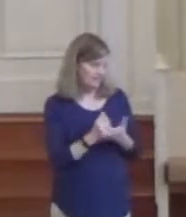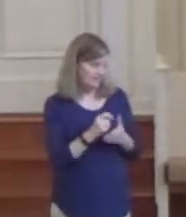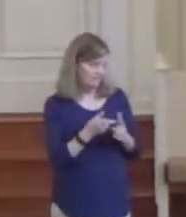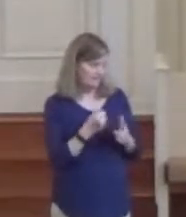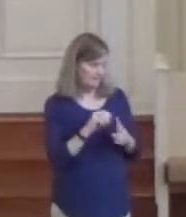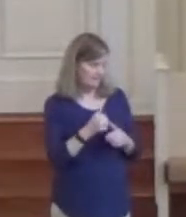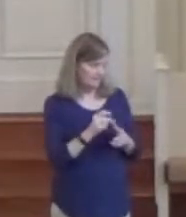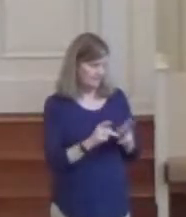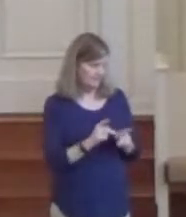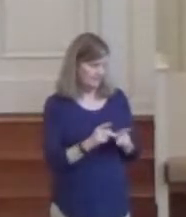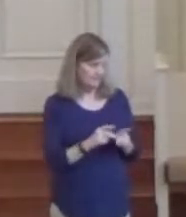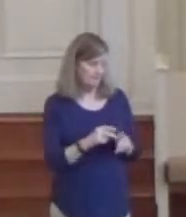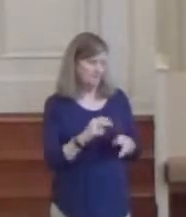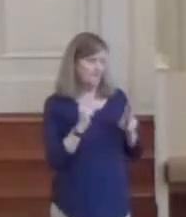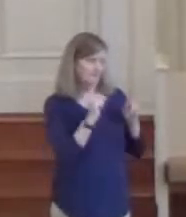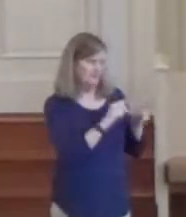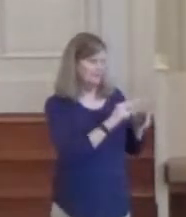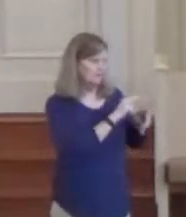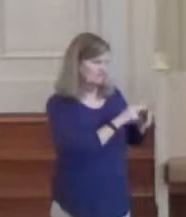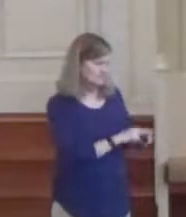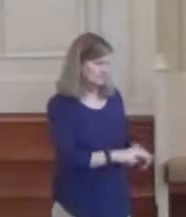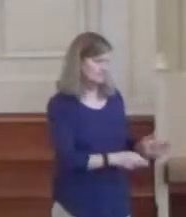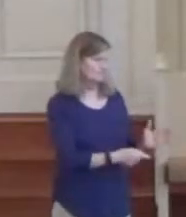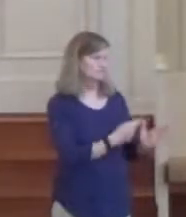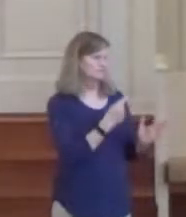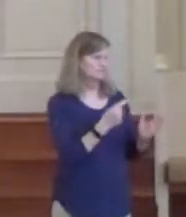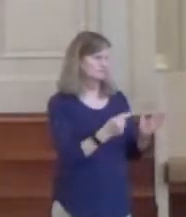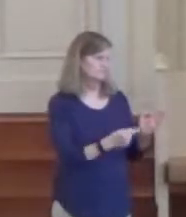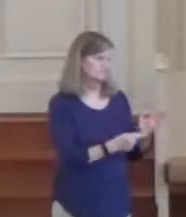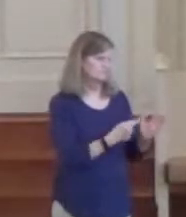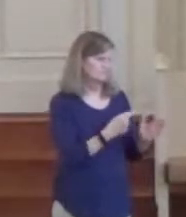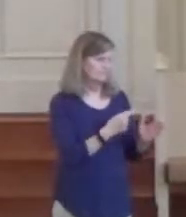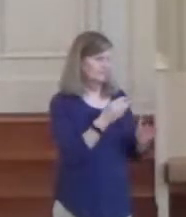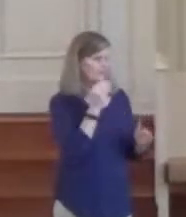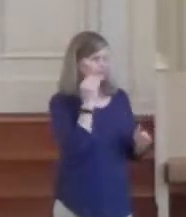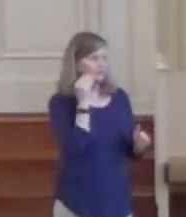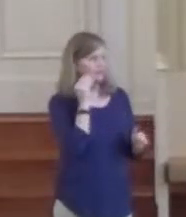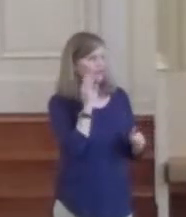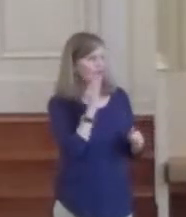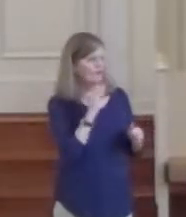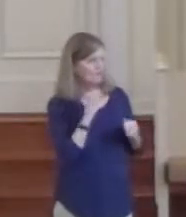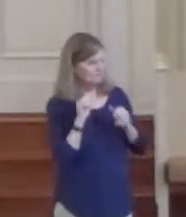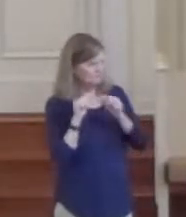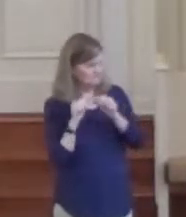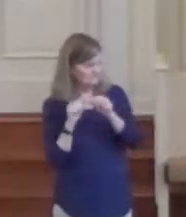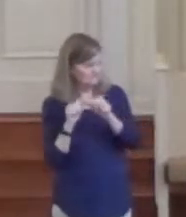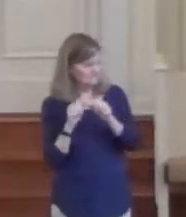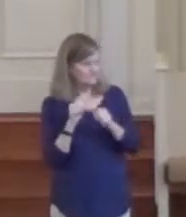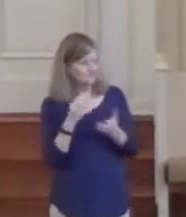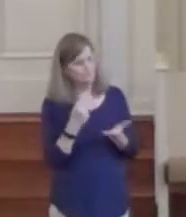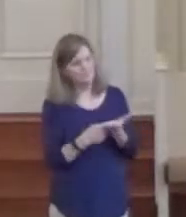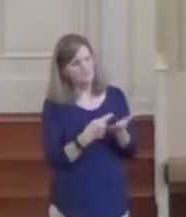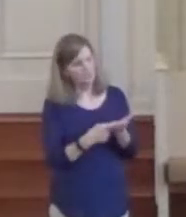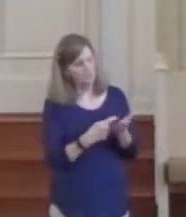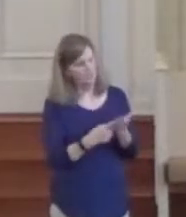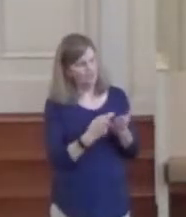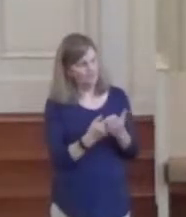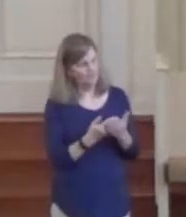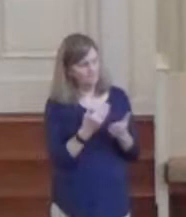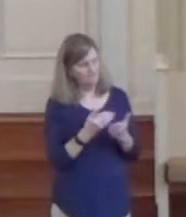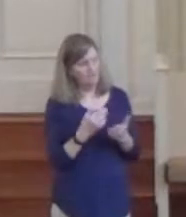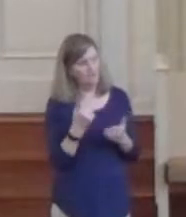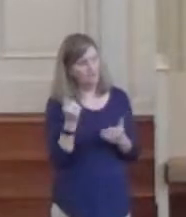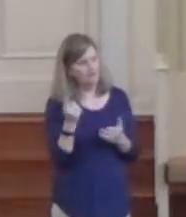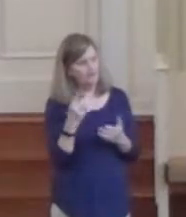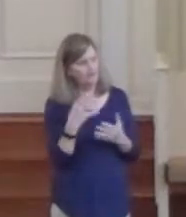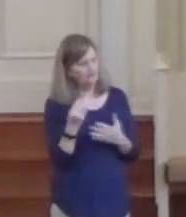so. And I go and I sit with them from time to time, our homebound saints of this church, and we talk. And before I leave, they